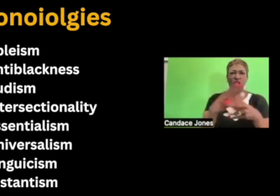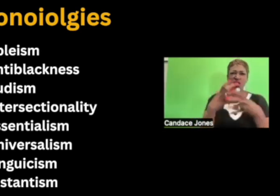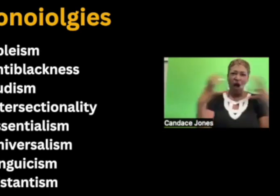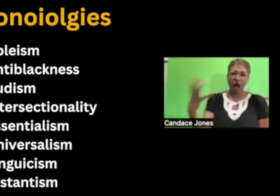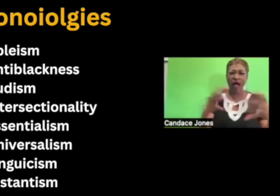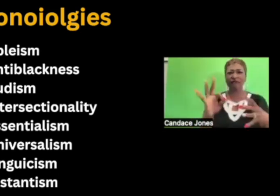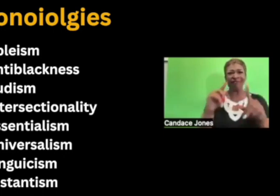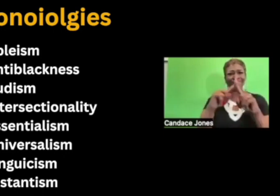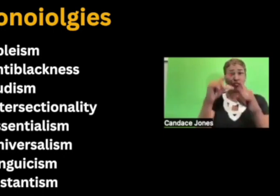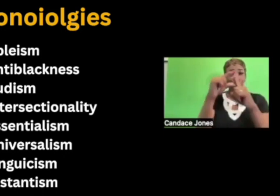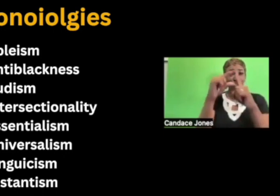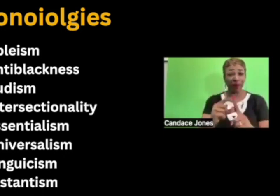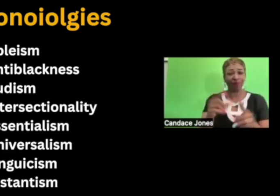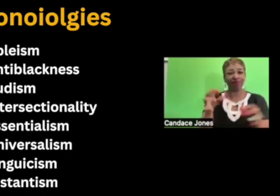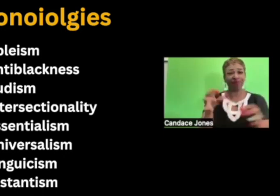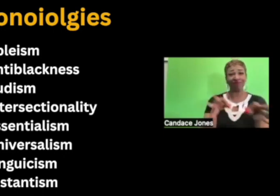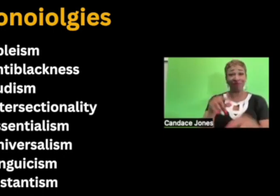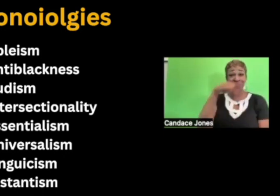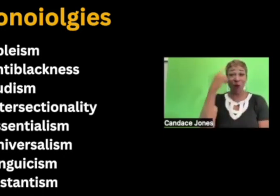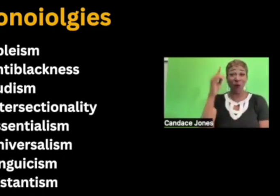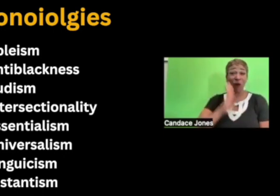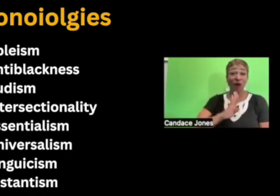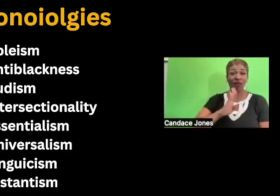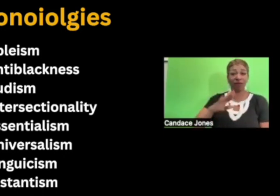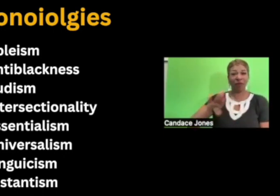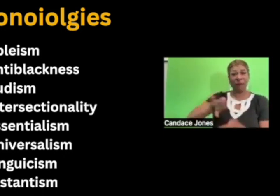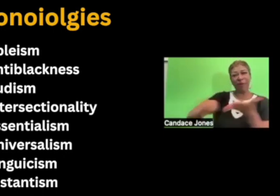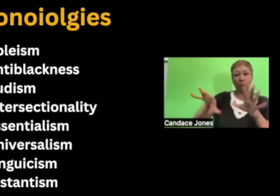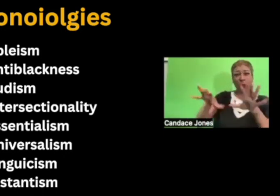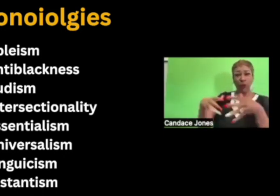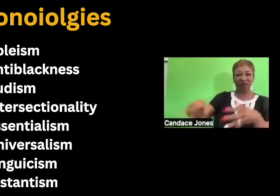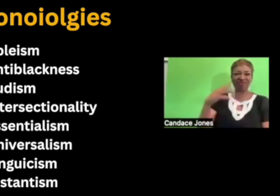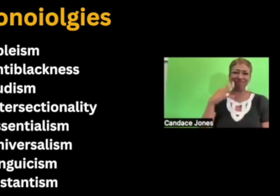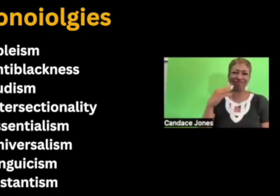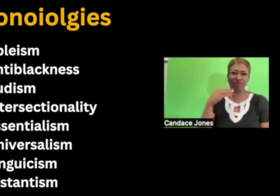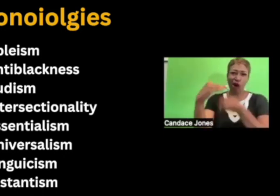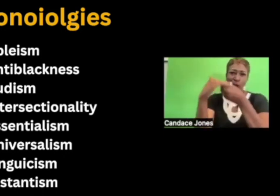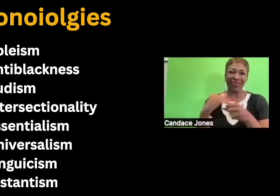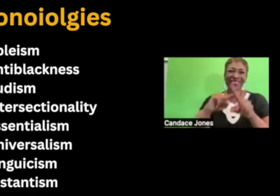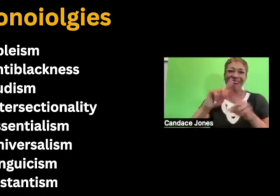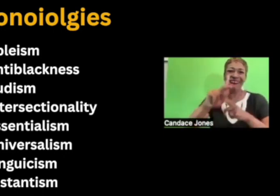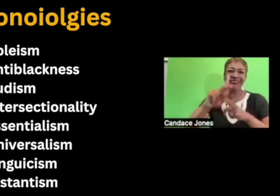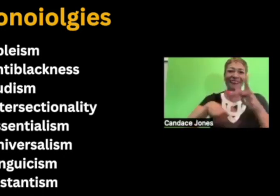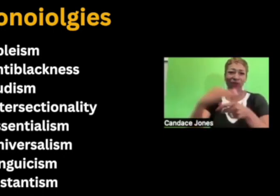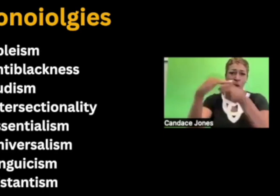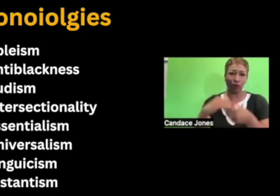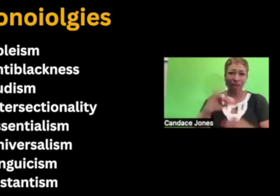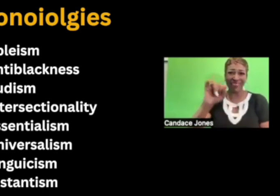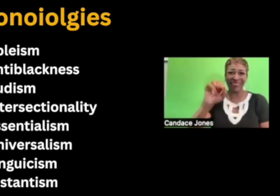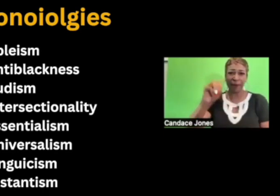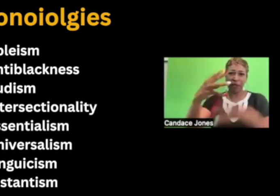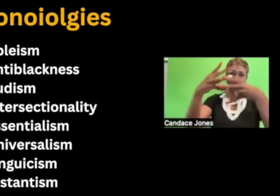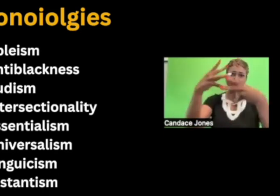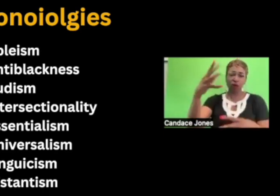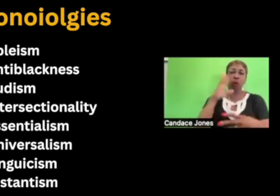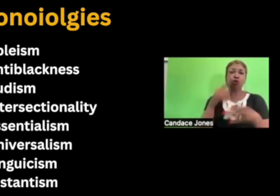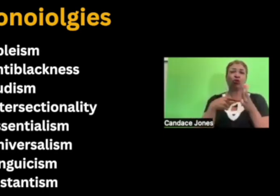And I'm using their work in my dissertation as well because often we see Black and Brown students who